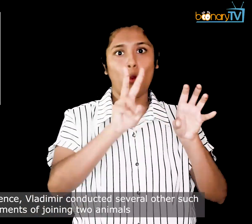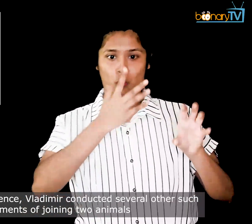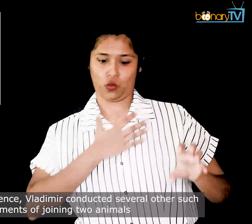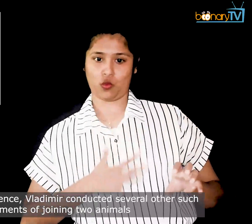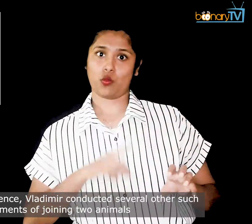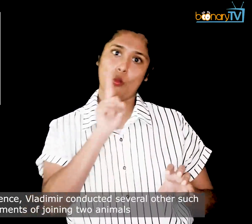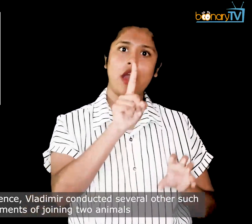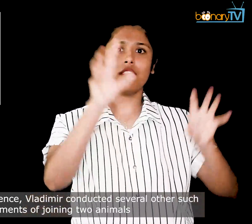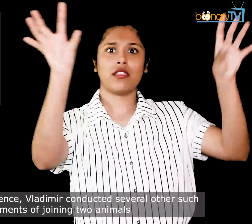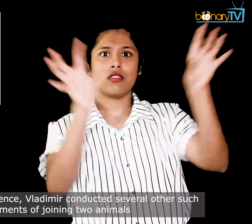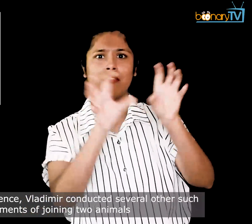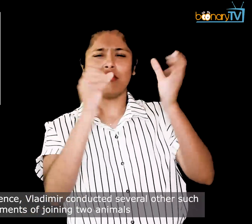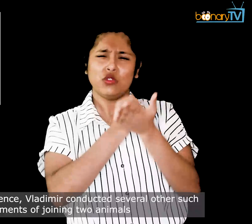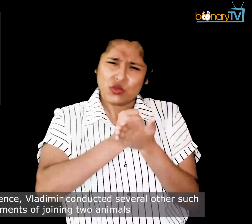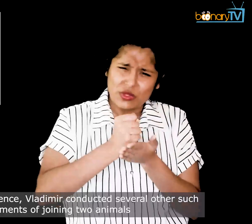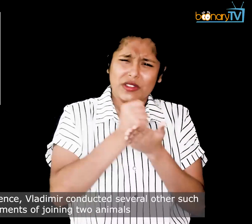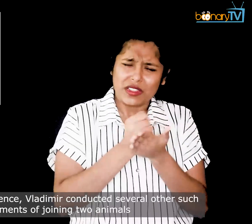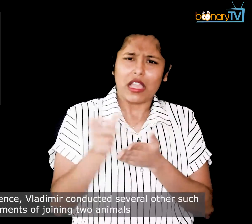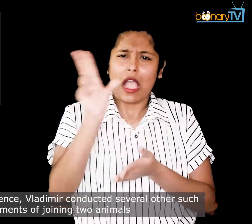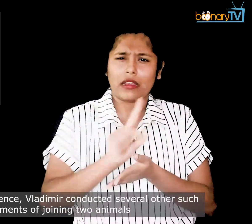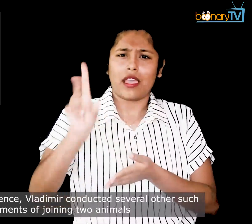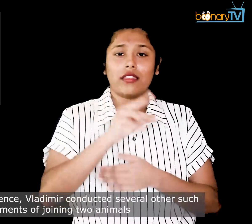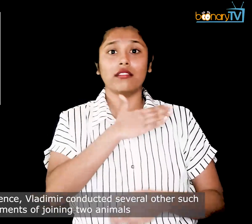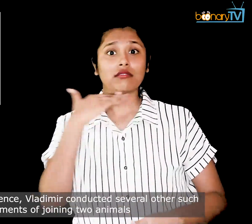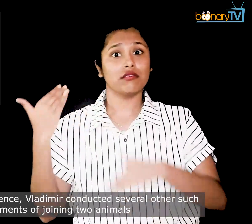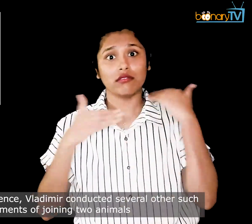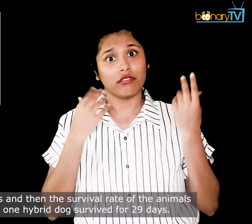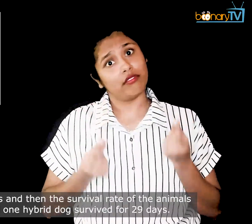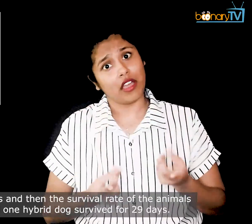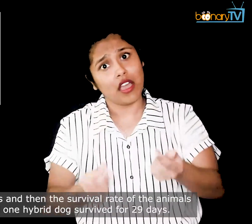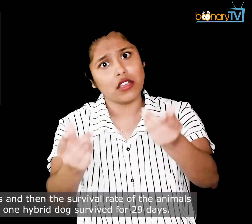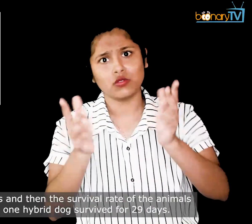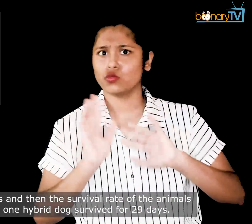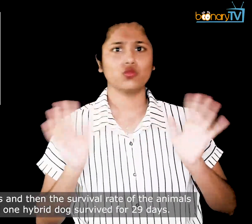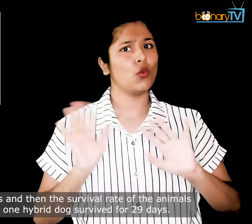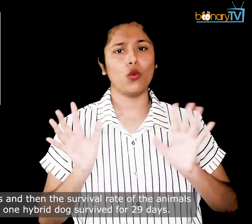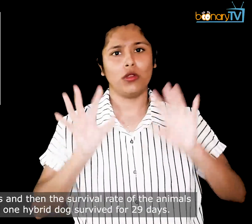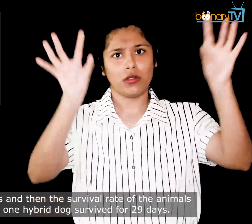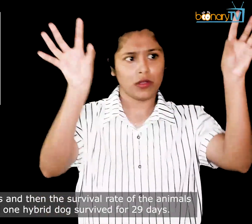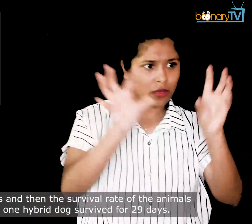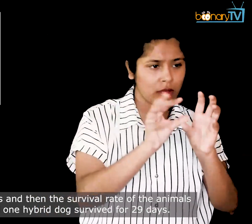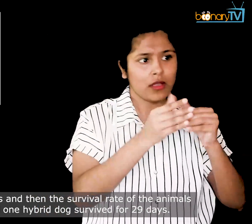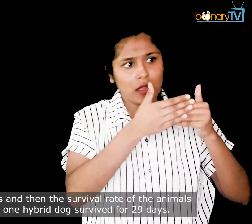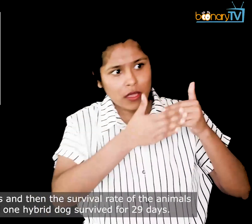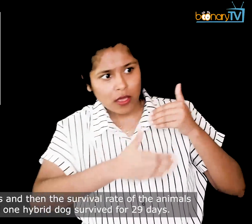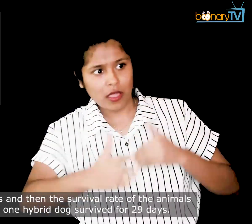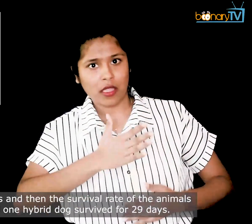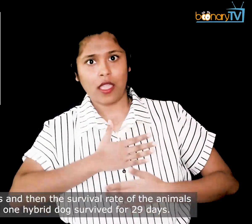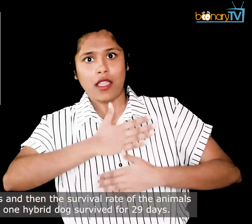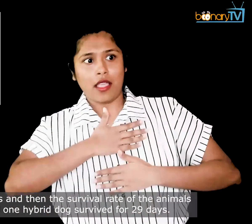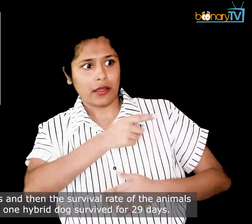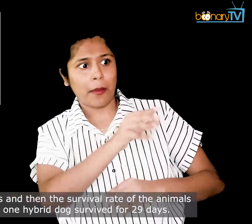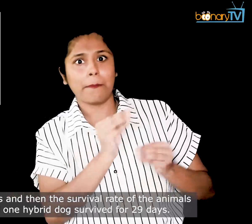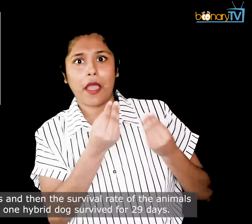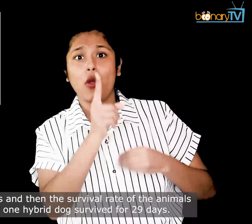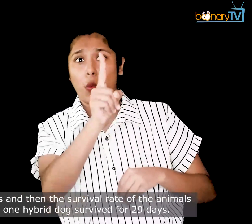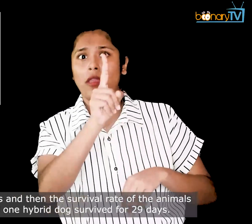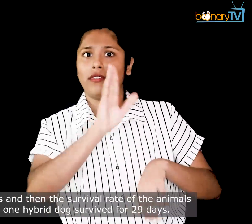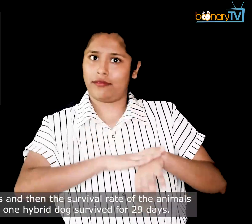several other such experiments of joining two animals and their body parts. And then, the survival rate of the animals improved